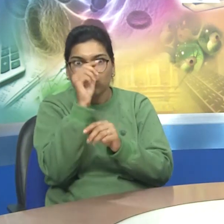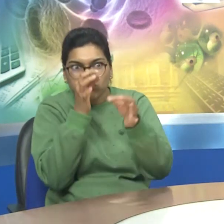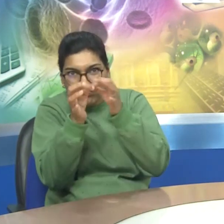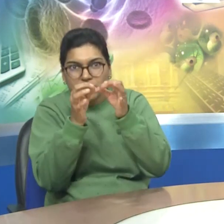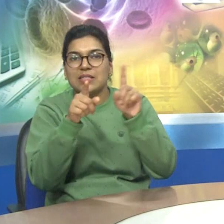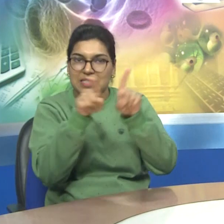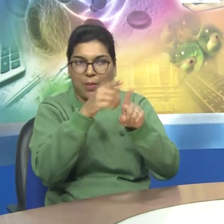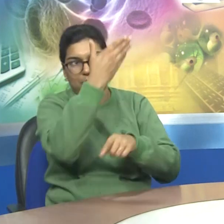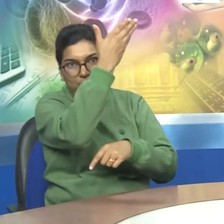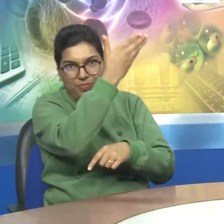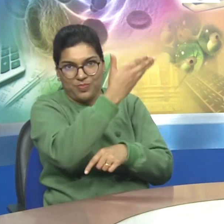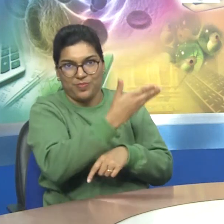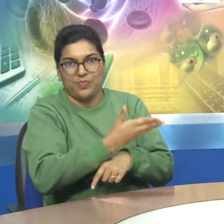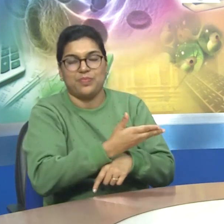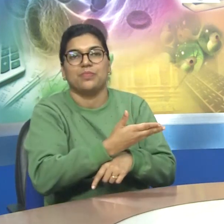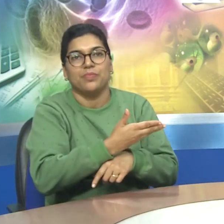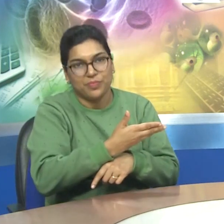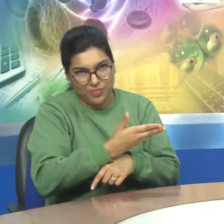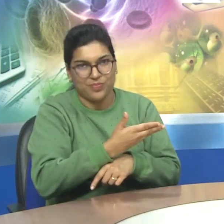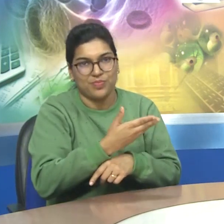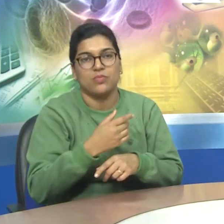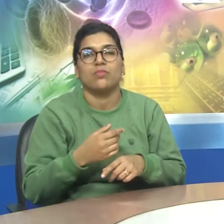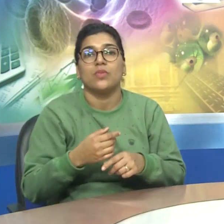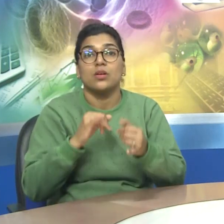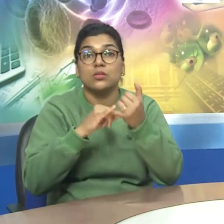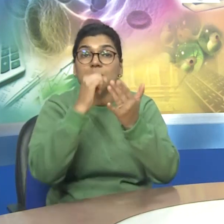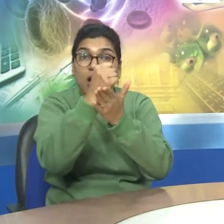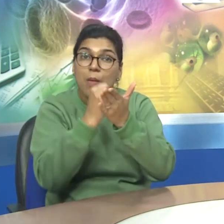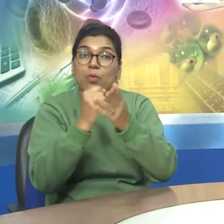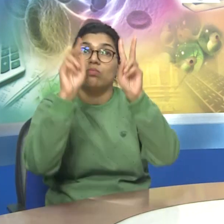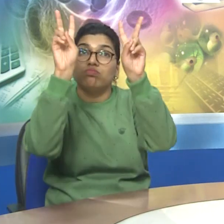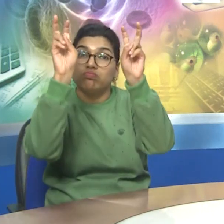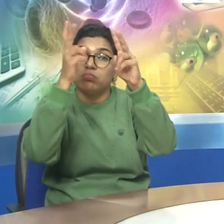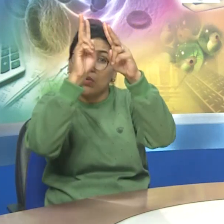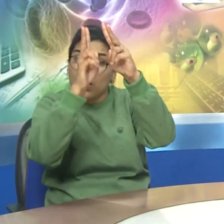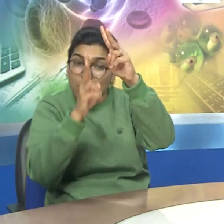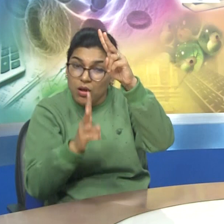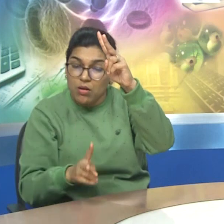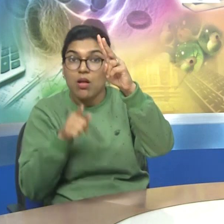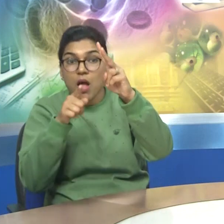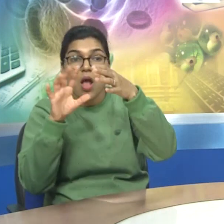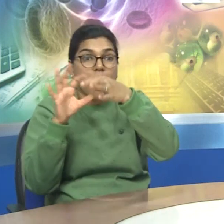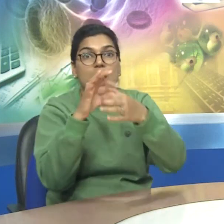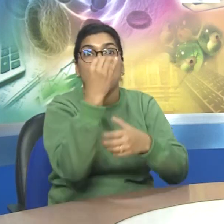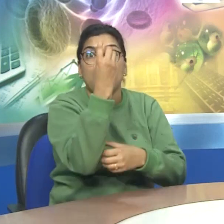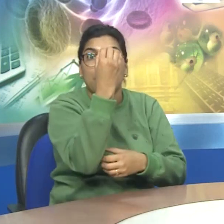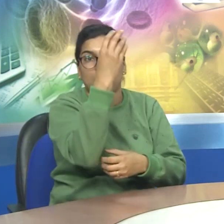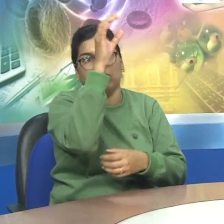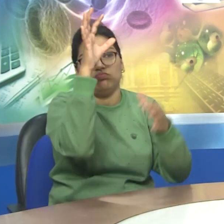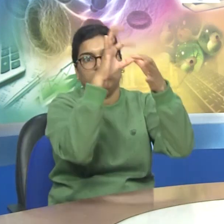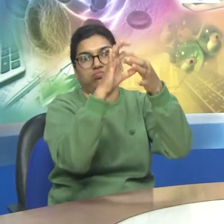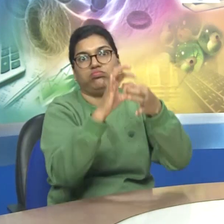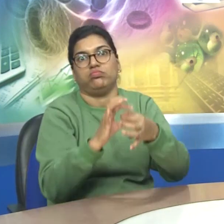Now here you can see the list which we already discussed earlier. These are all the codes for different